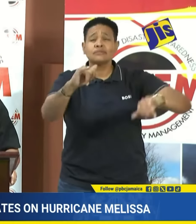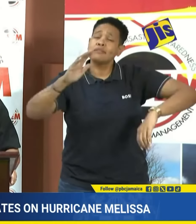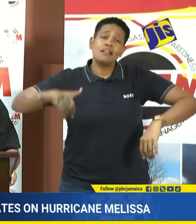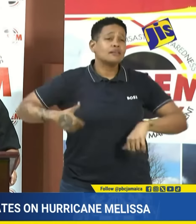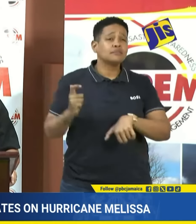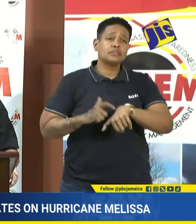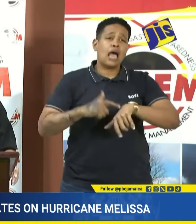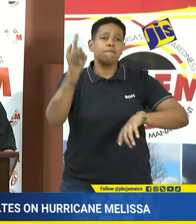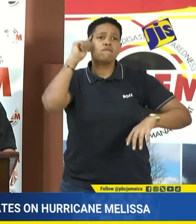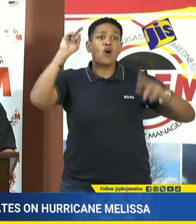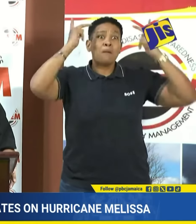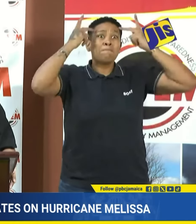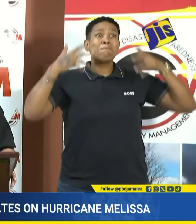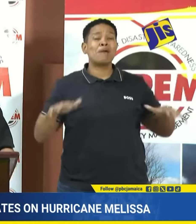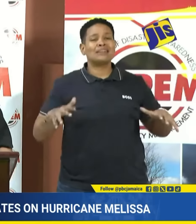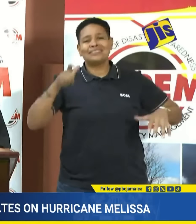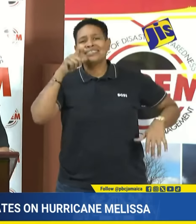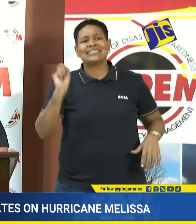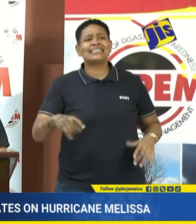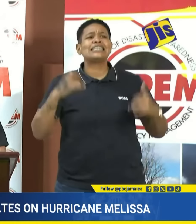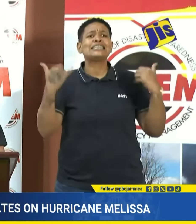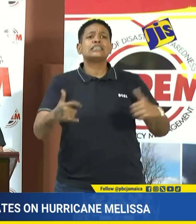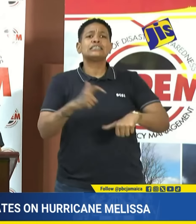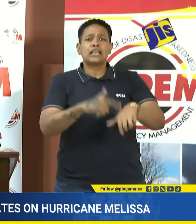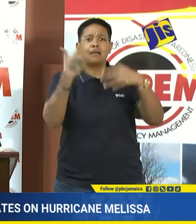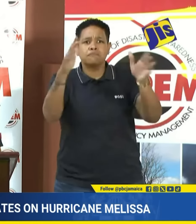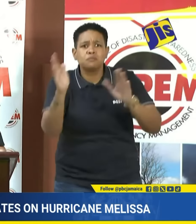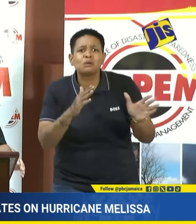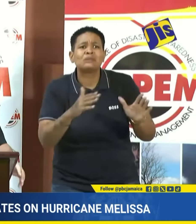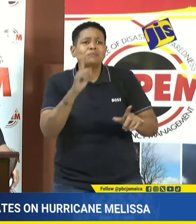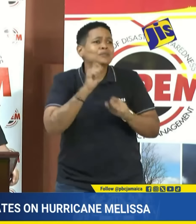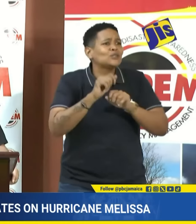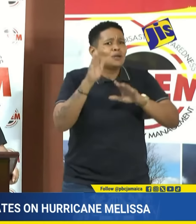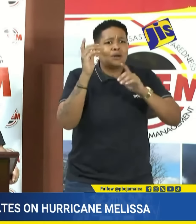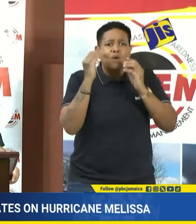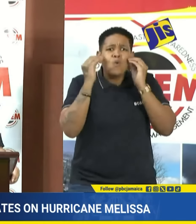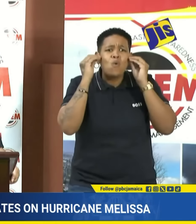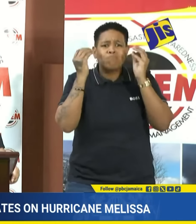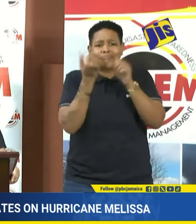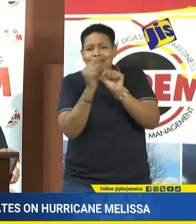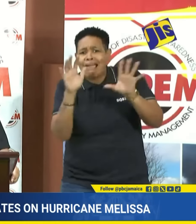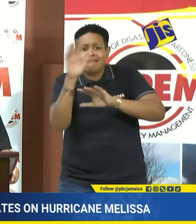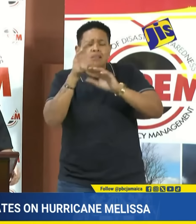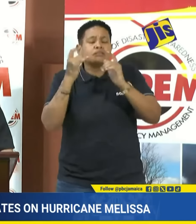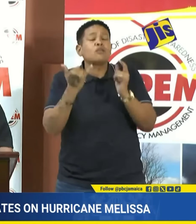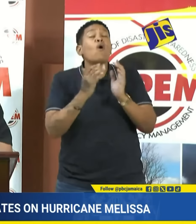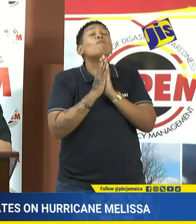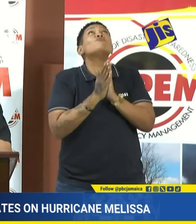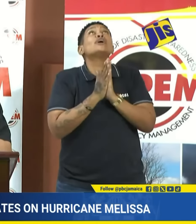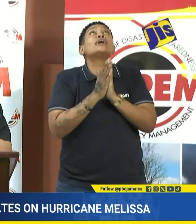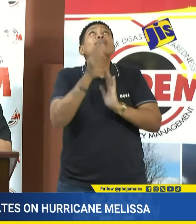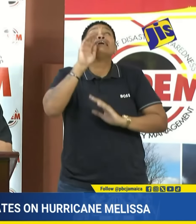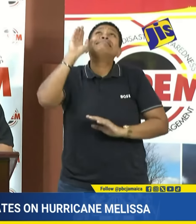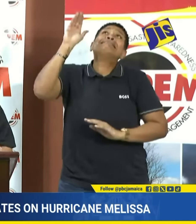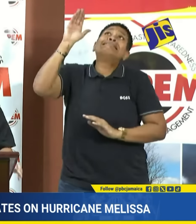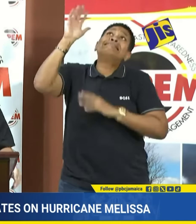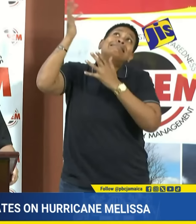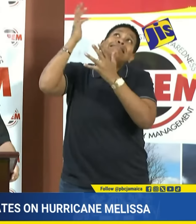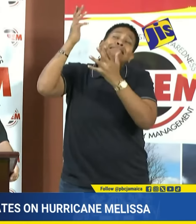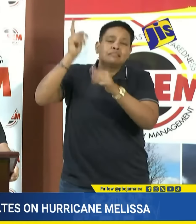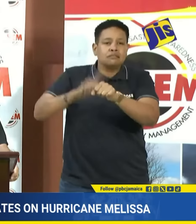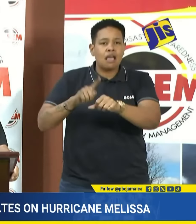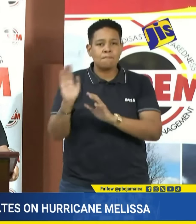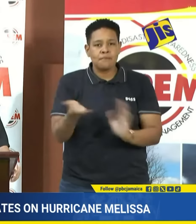time for panic. It is time to complete your preparations. It is time for some prayer, and it is time for us to